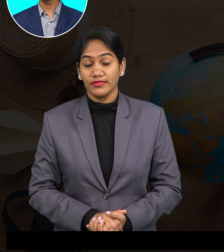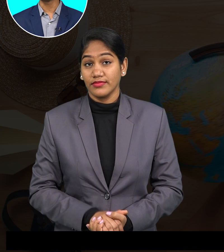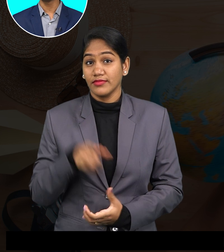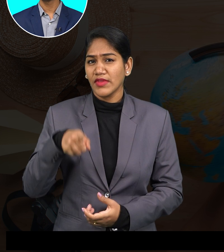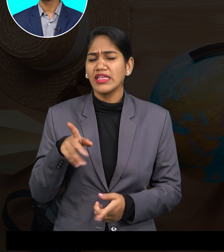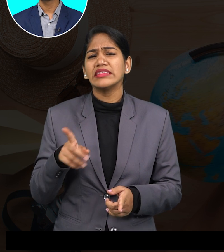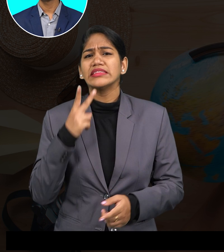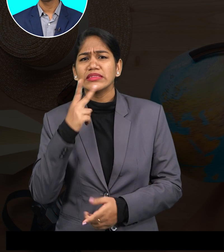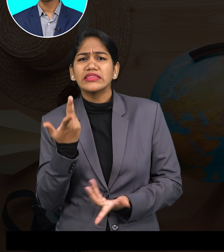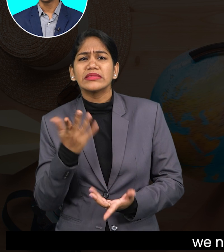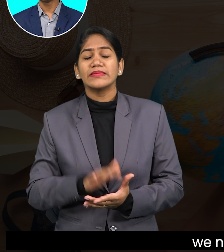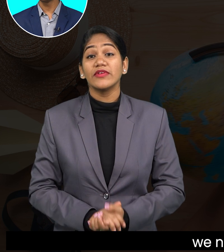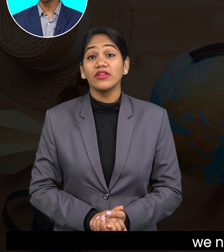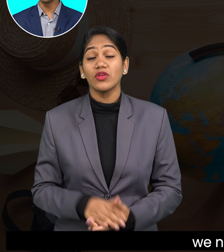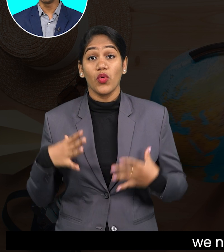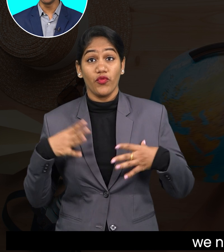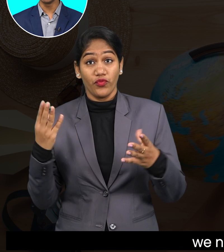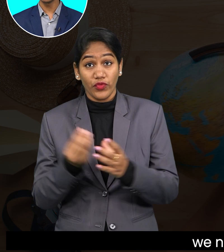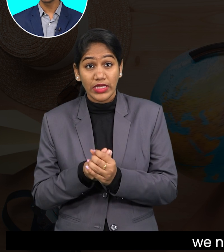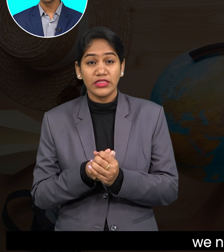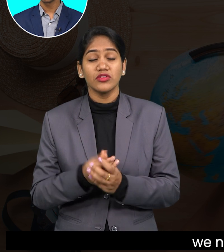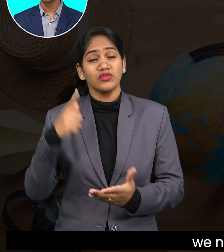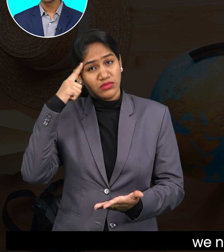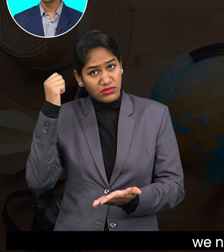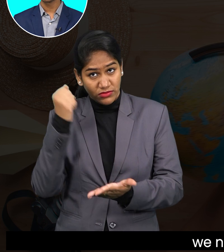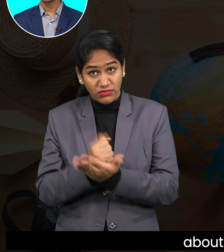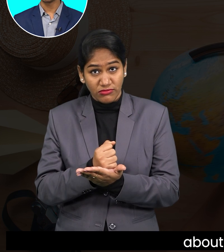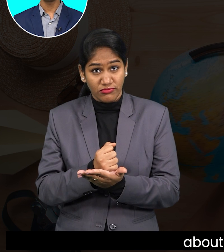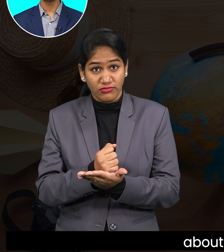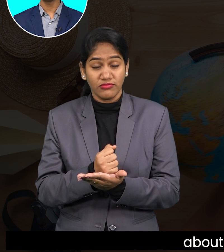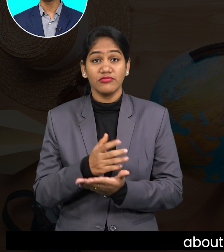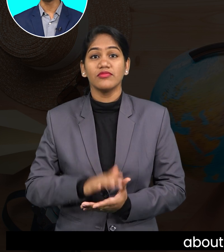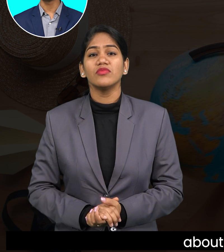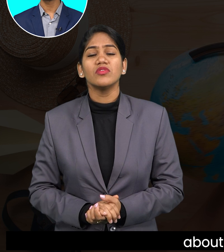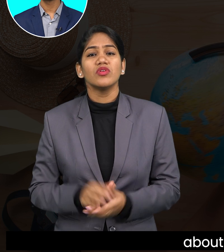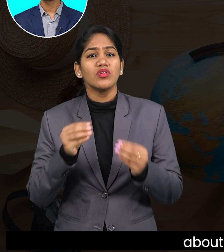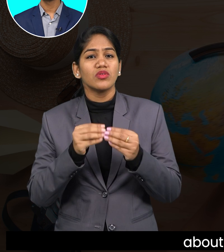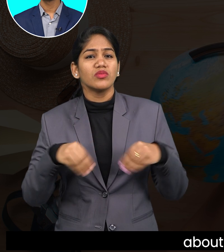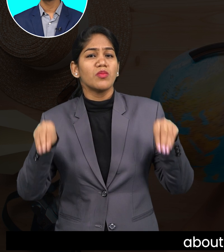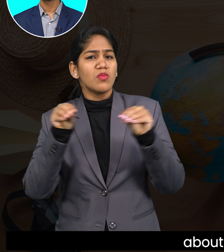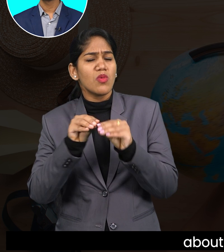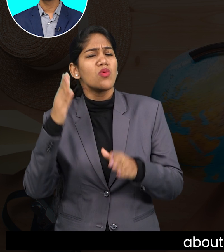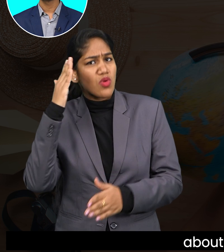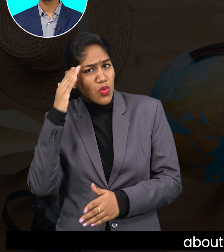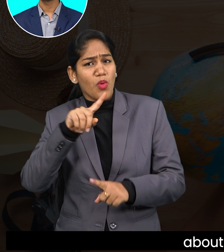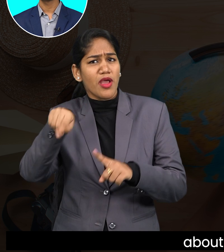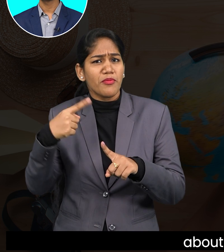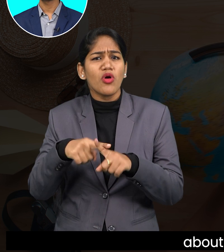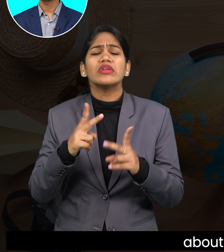It seems that we need to know more about different materials.